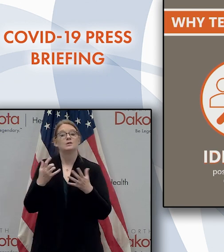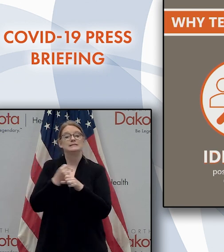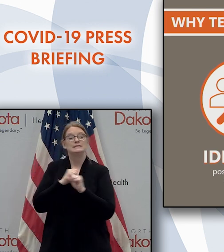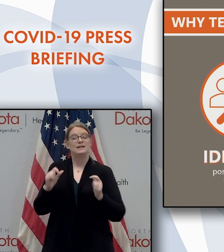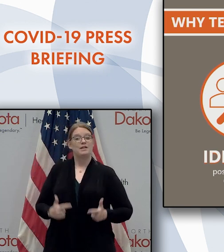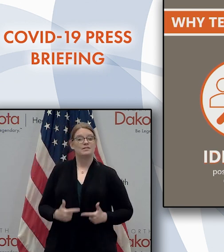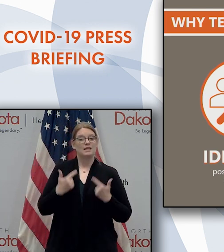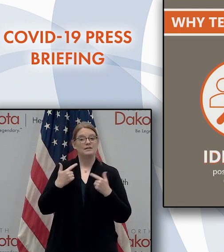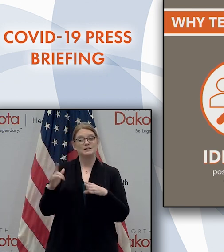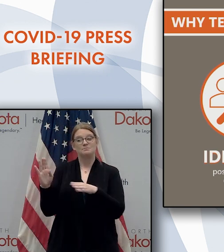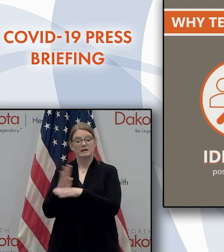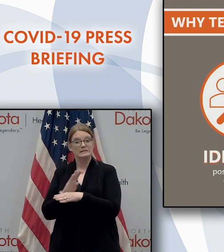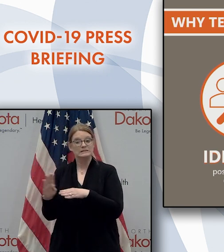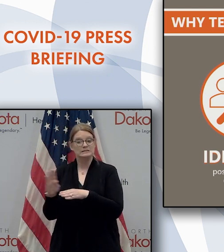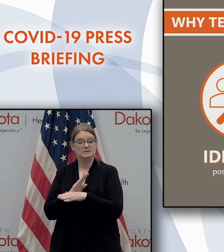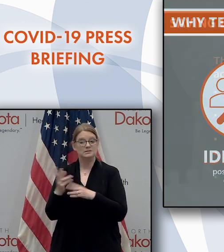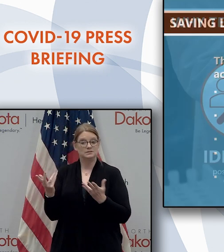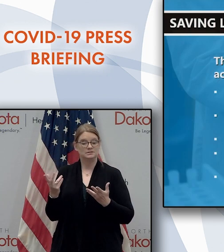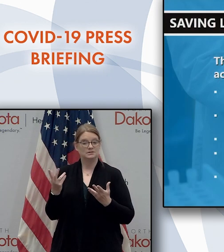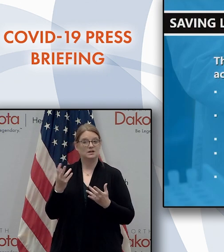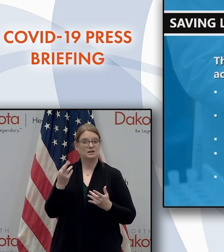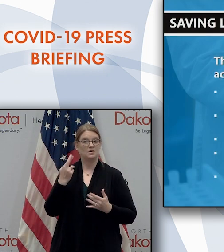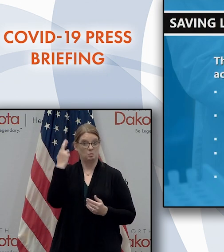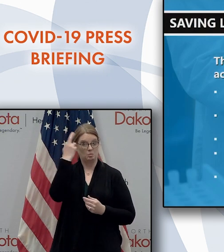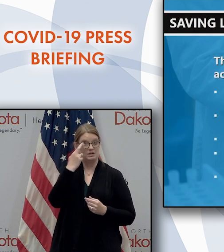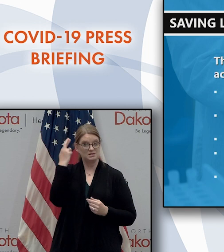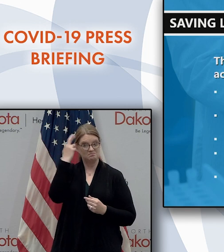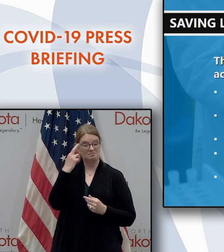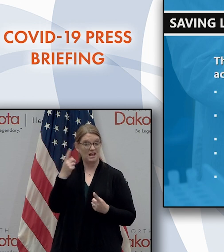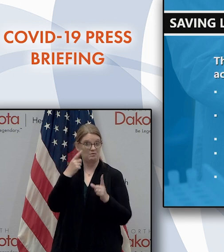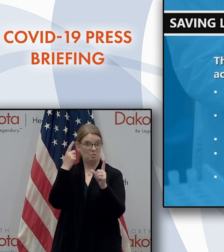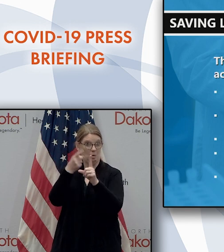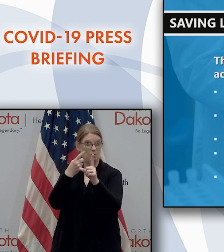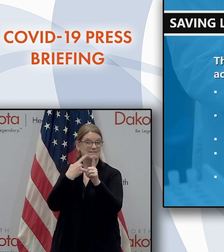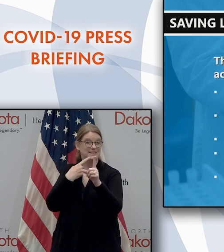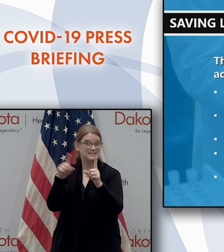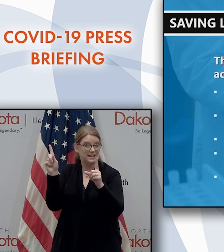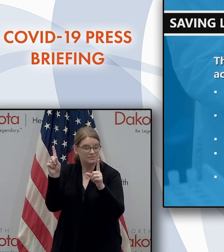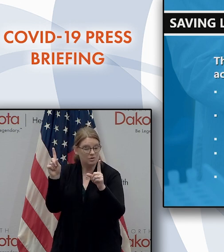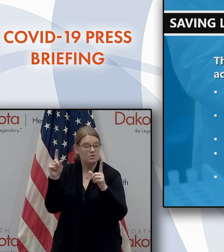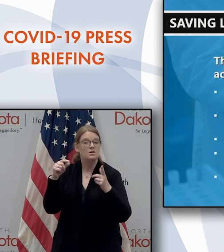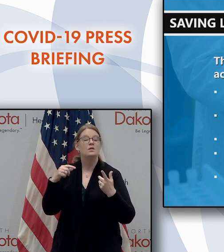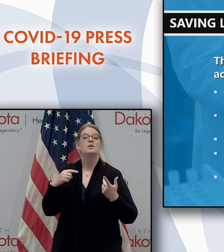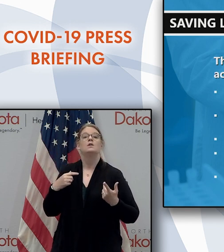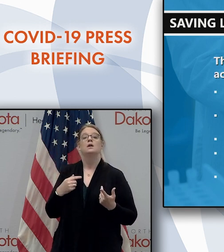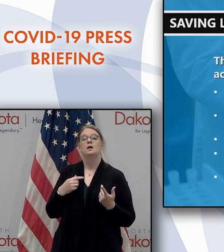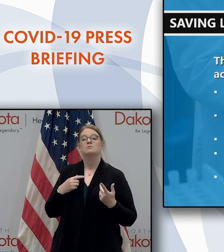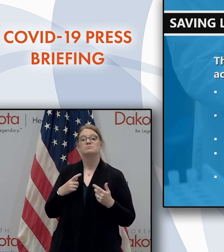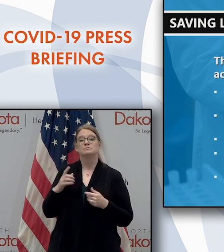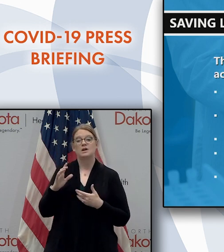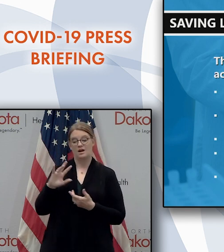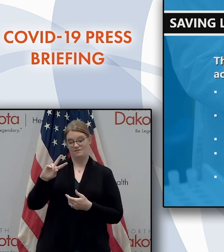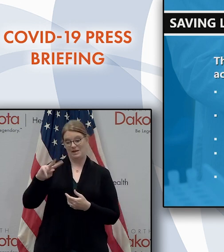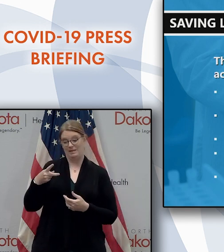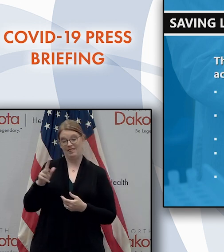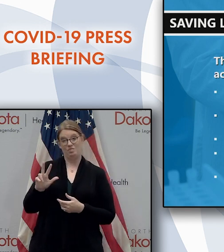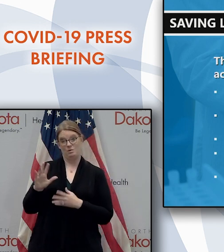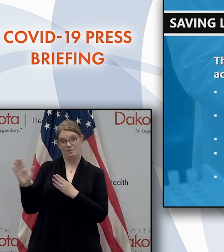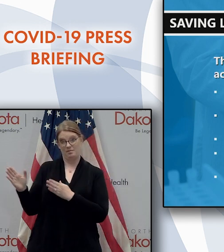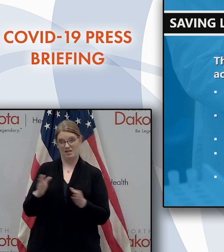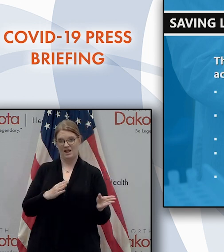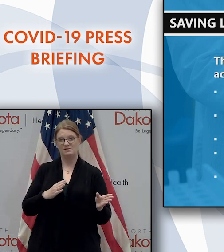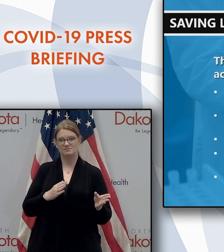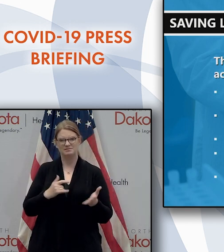and livelihoods. And again, another reason why we've had such great success in North Dakota and due to so many. But our Vulnerable Population Protection